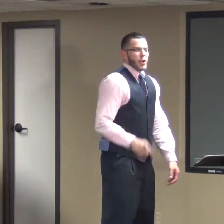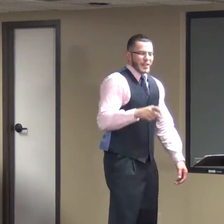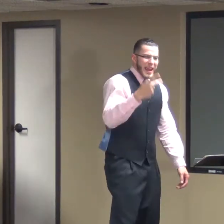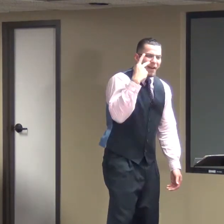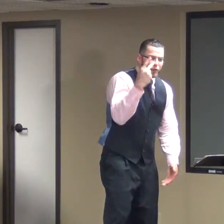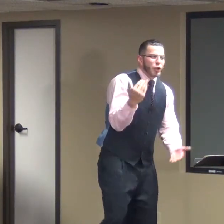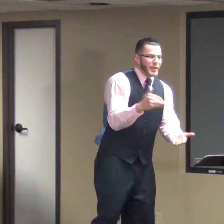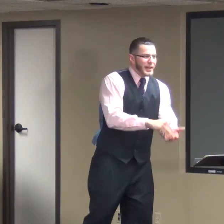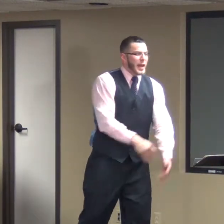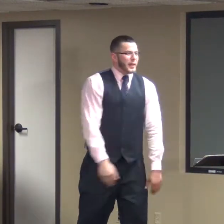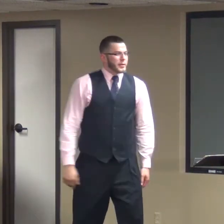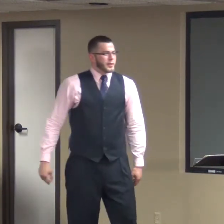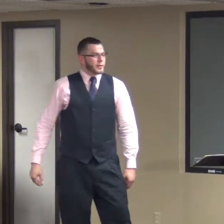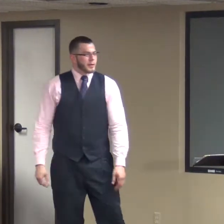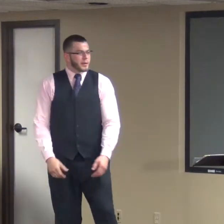You have to look again.